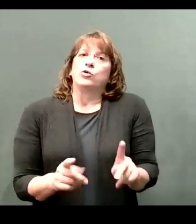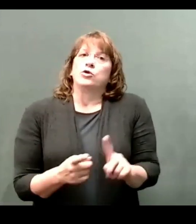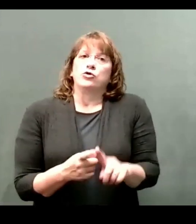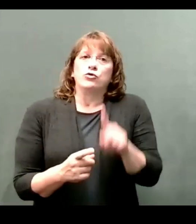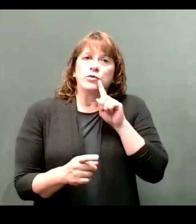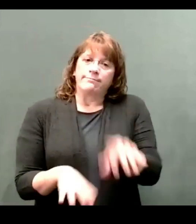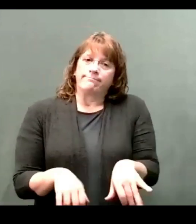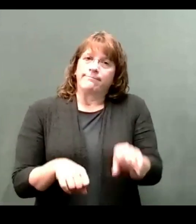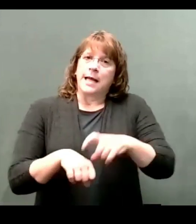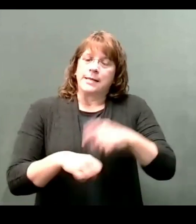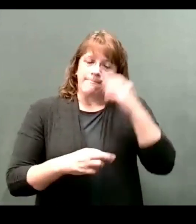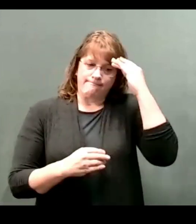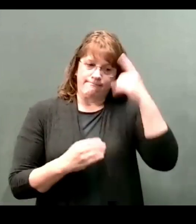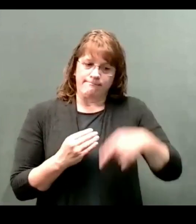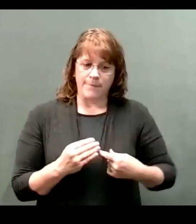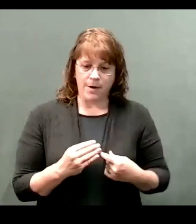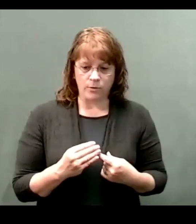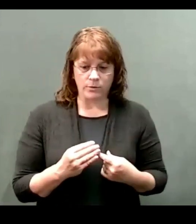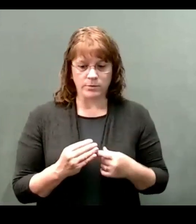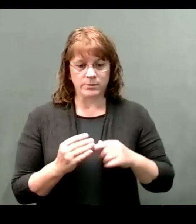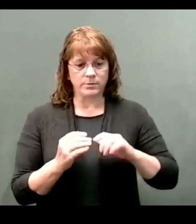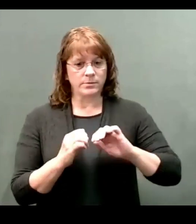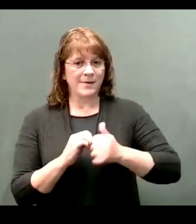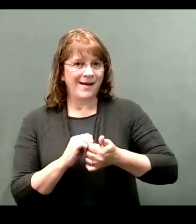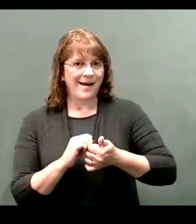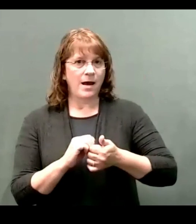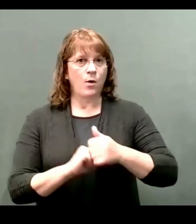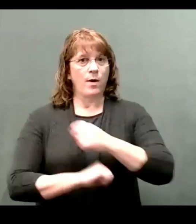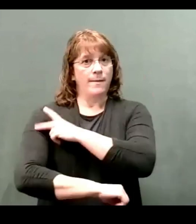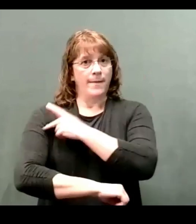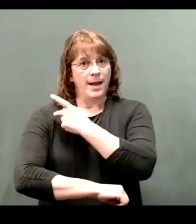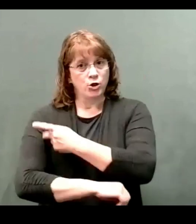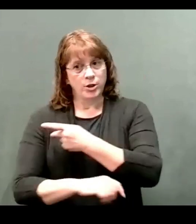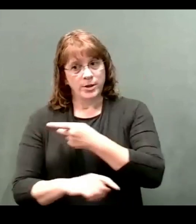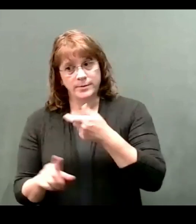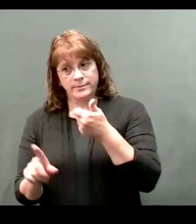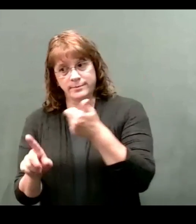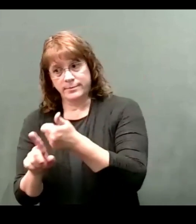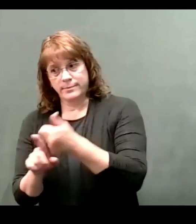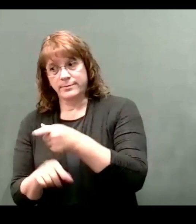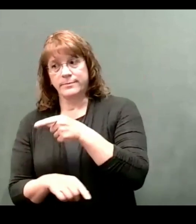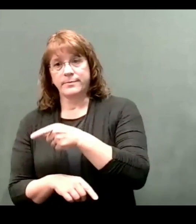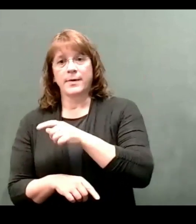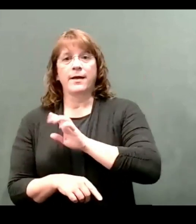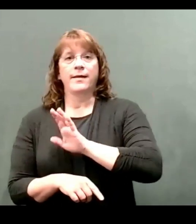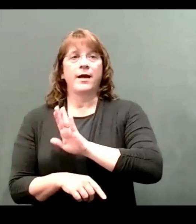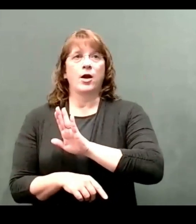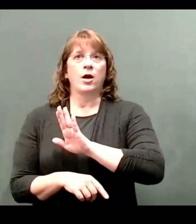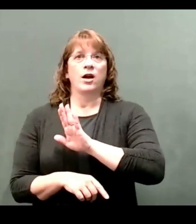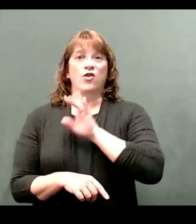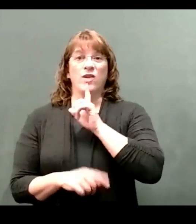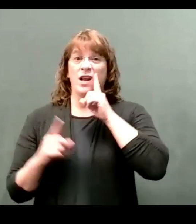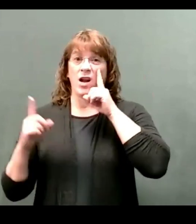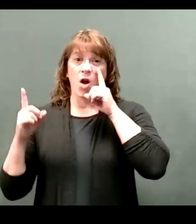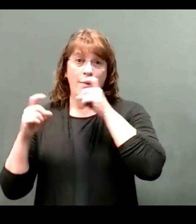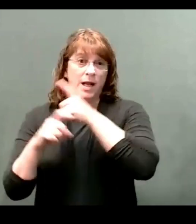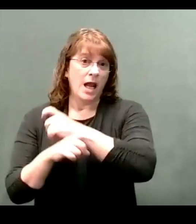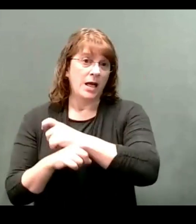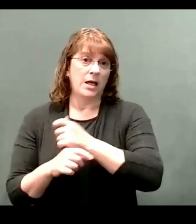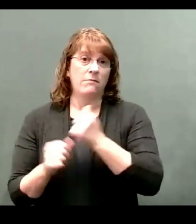really take some time and think about how our patients and their very